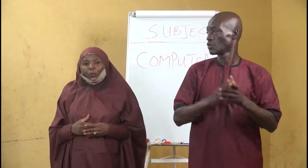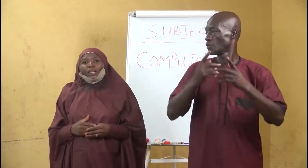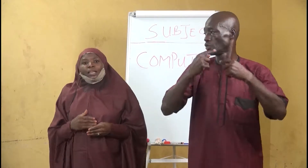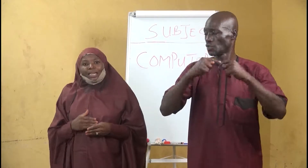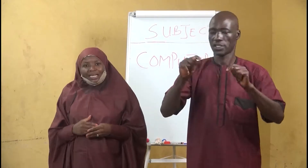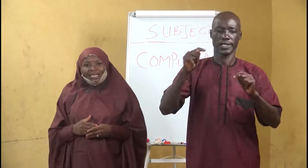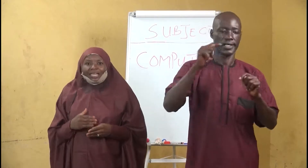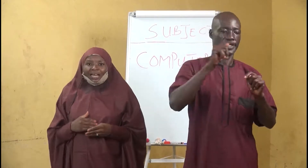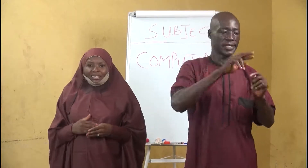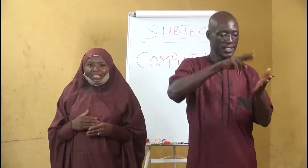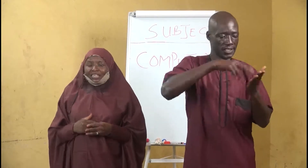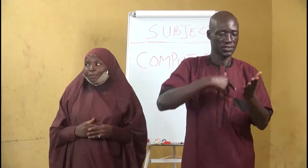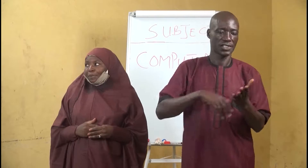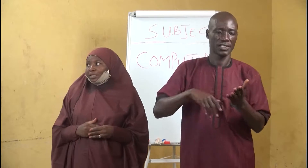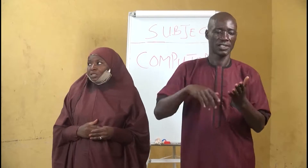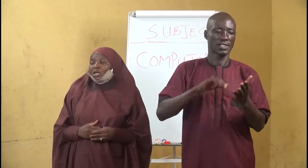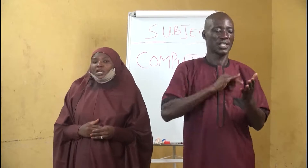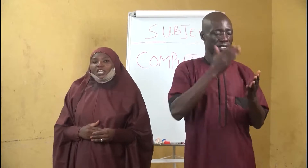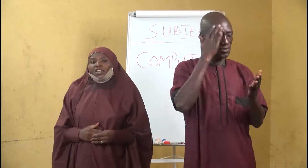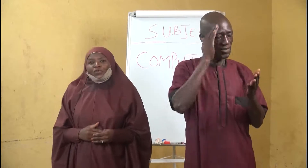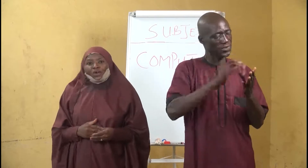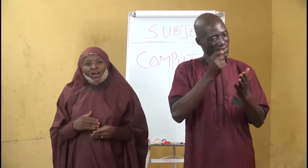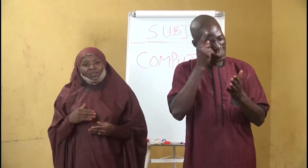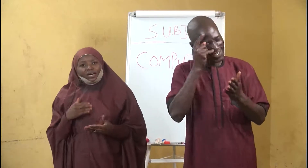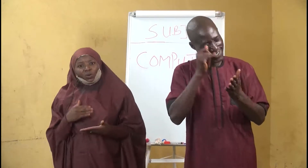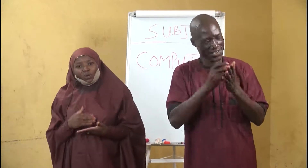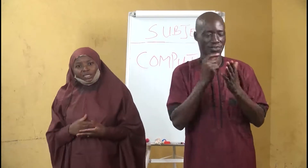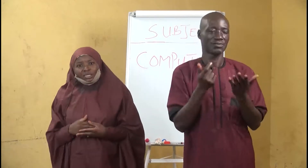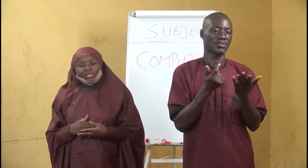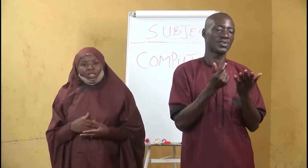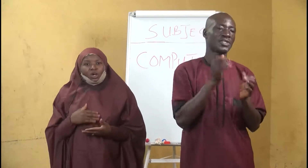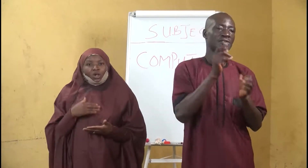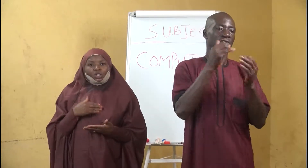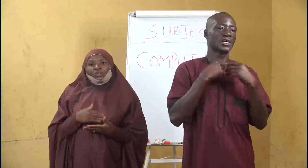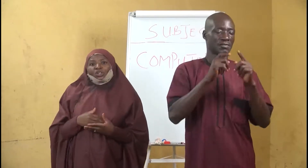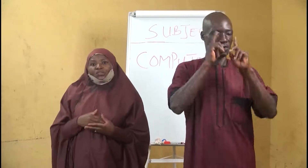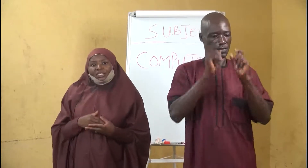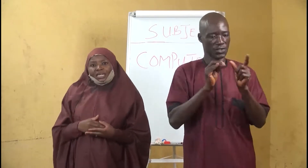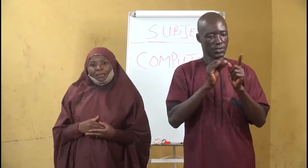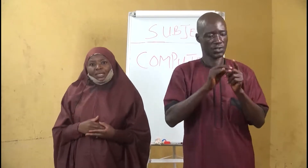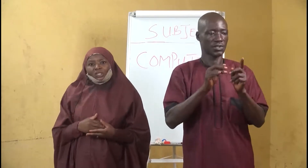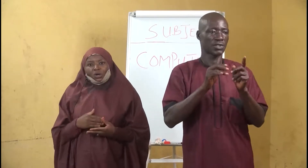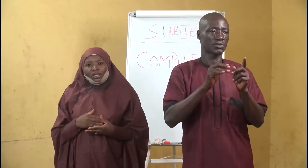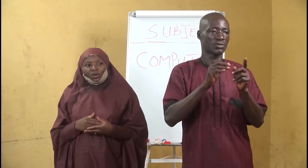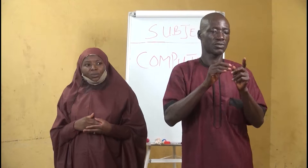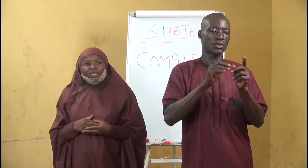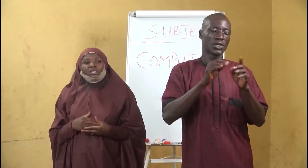hope learning has taken place. If you have any question or submission of assignments or any comments,